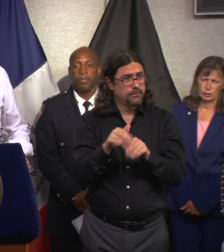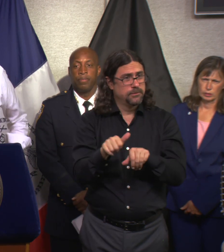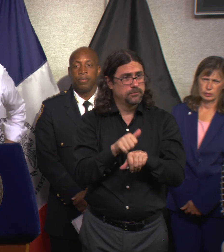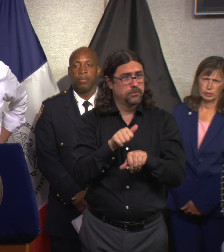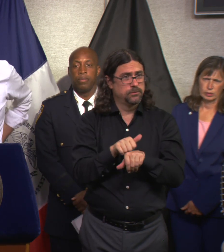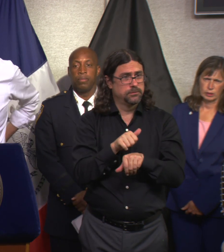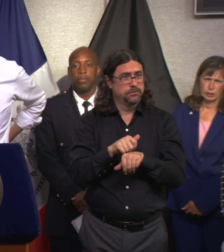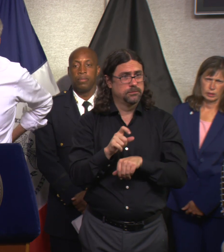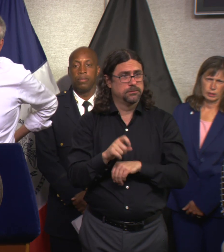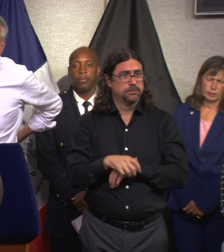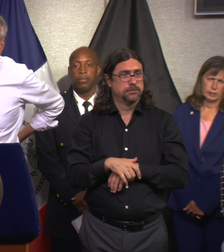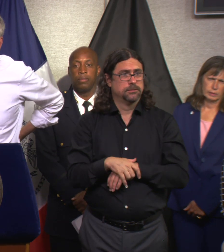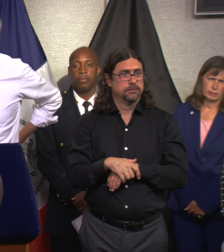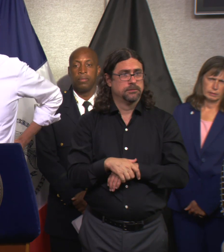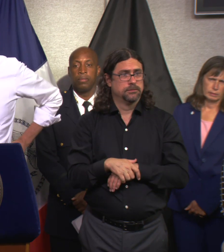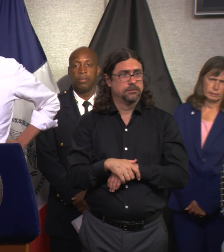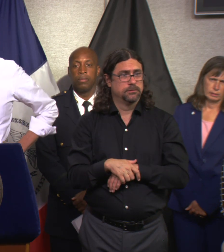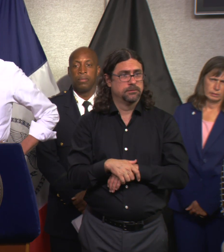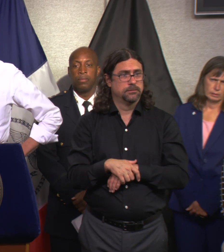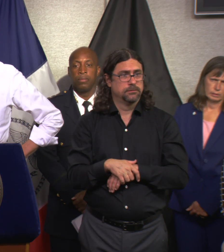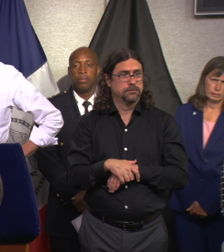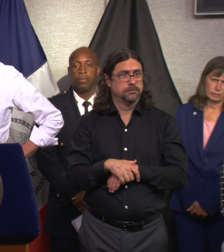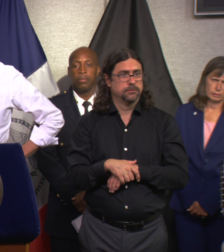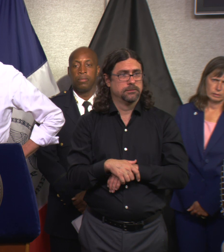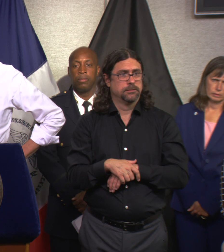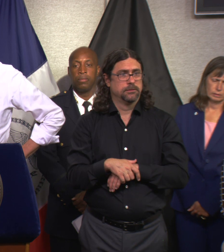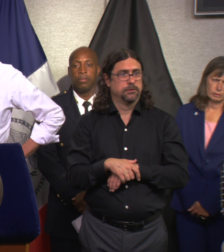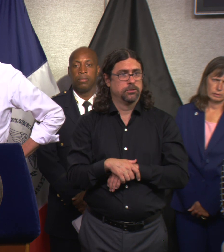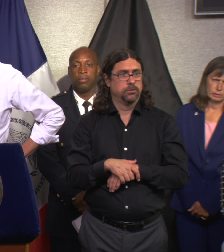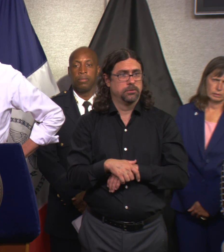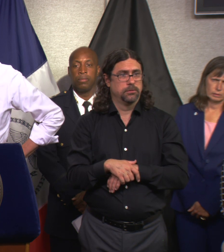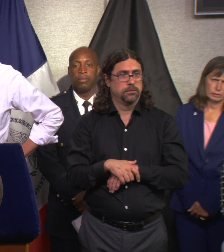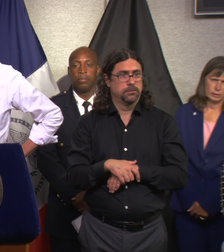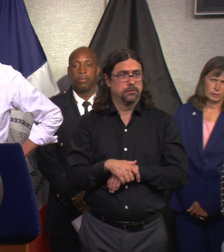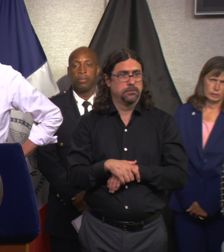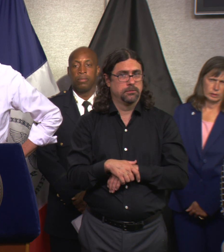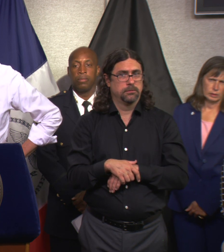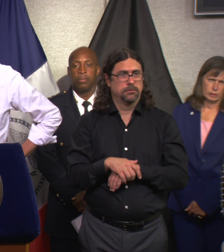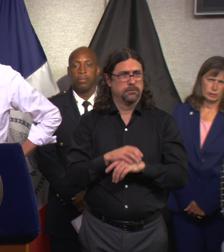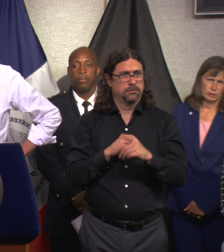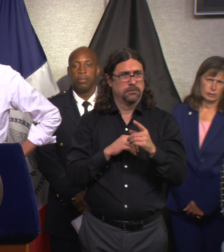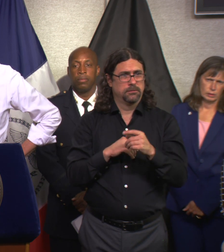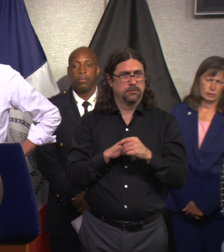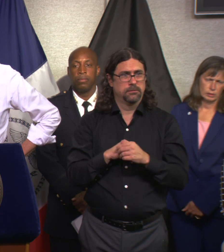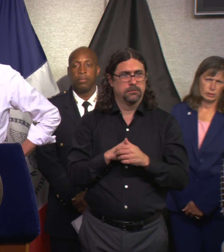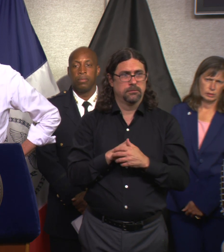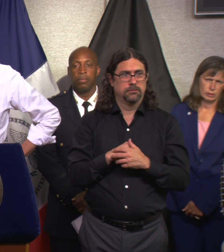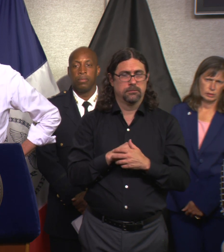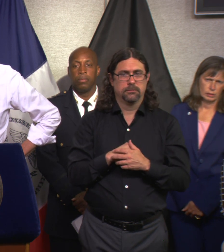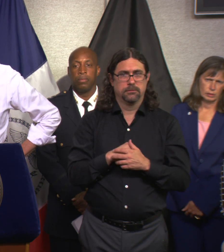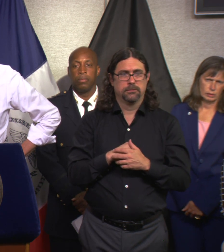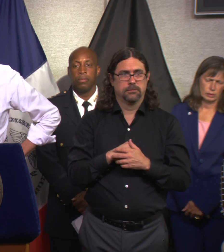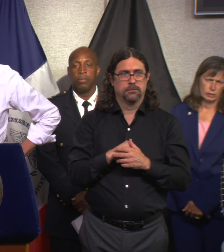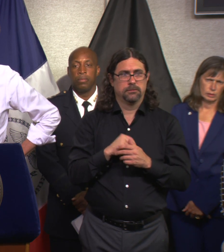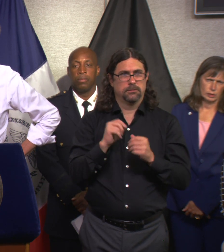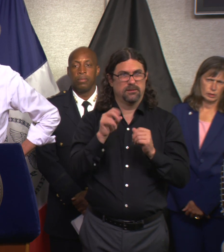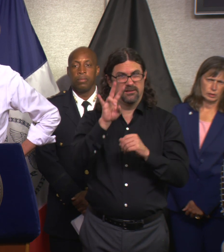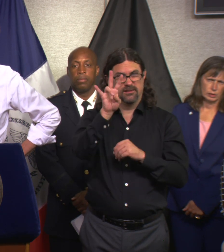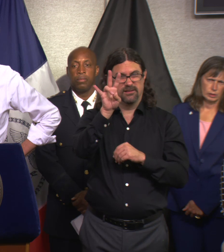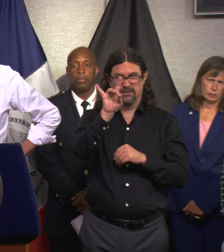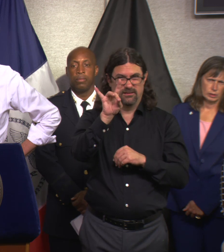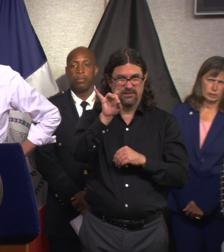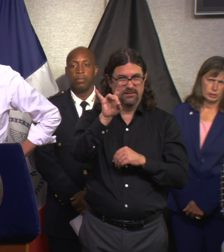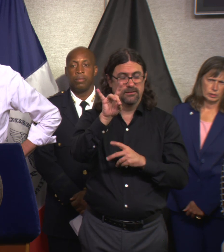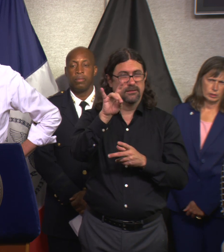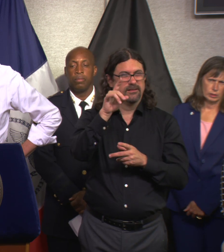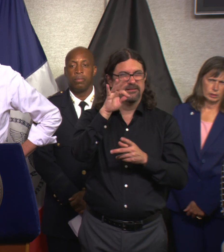and then I'm done. The city sent out a bulletin last night with a link to its website, and on the official list of New York City